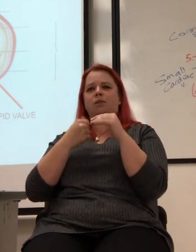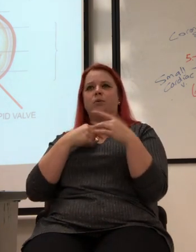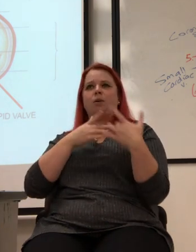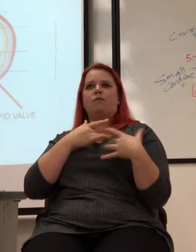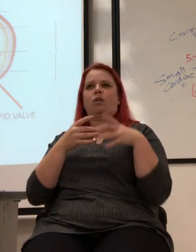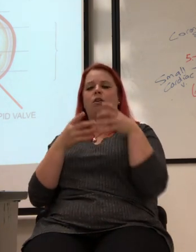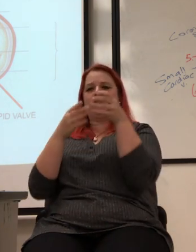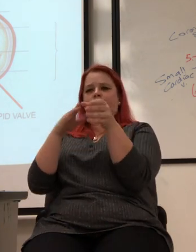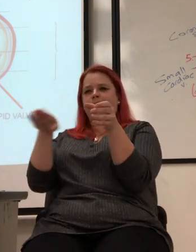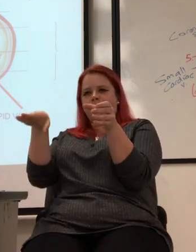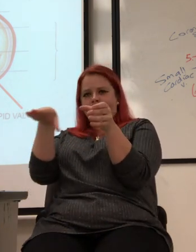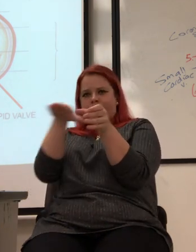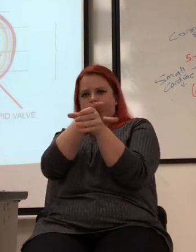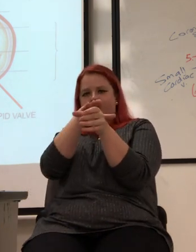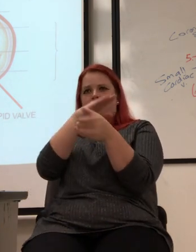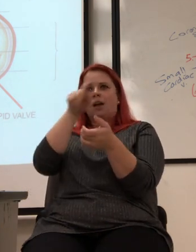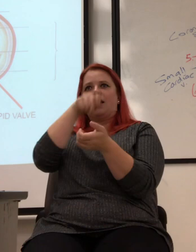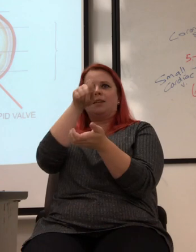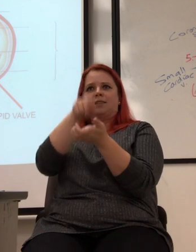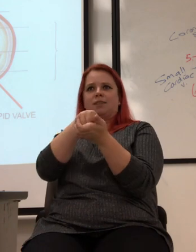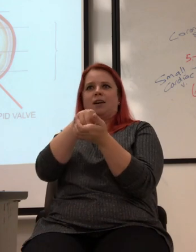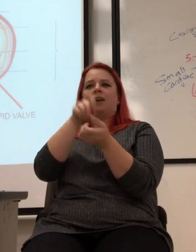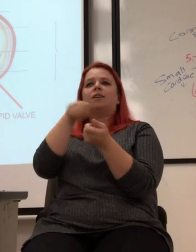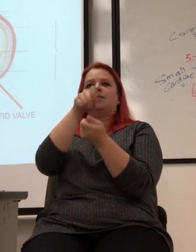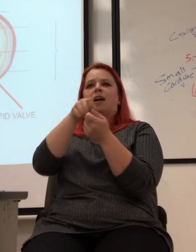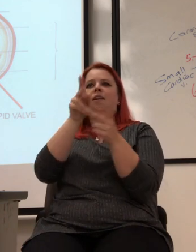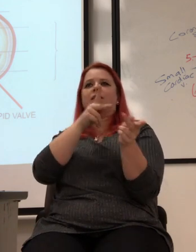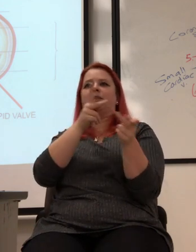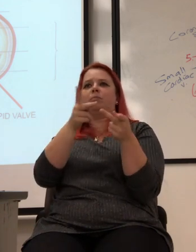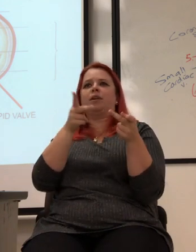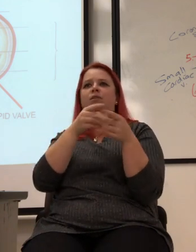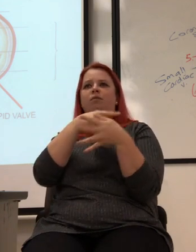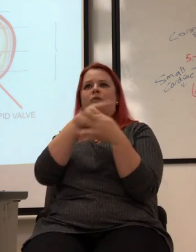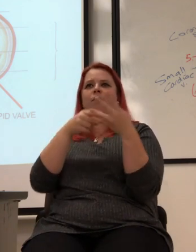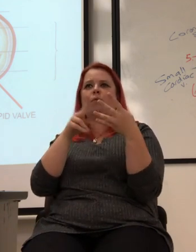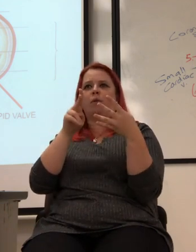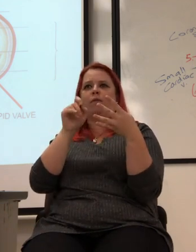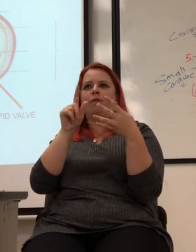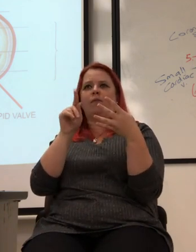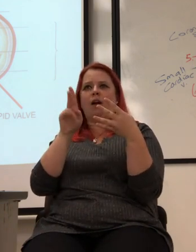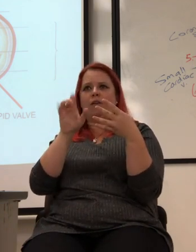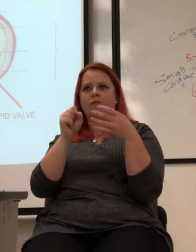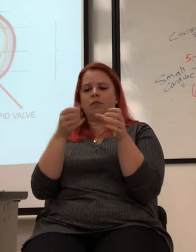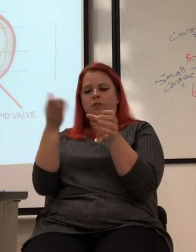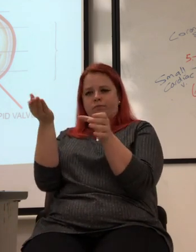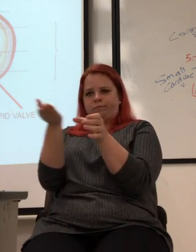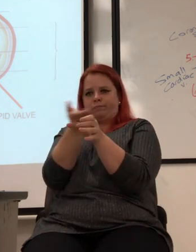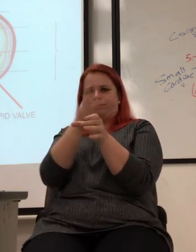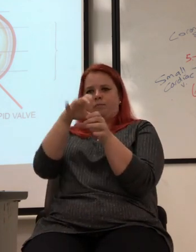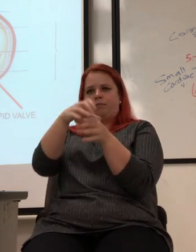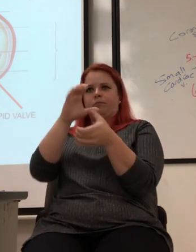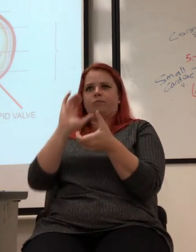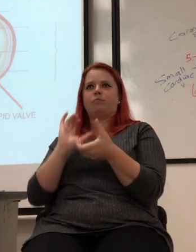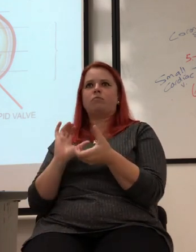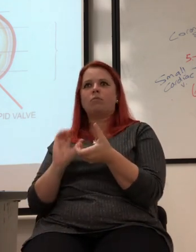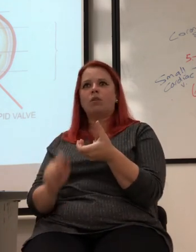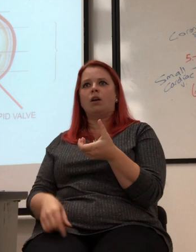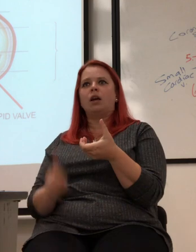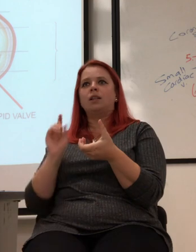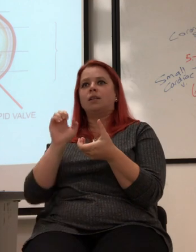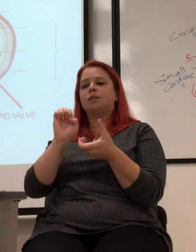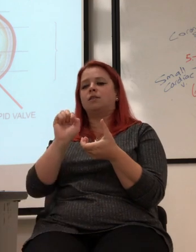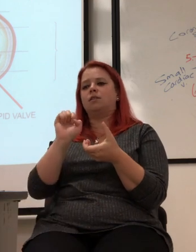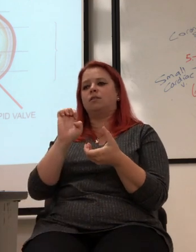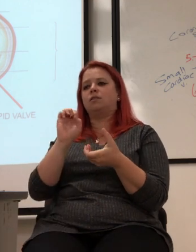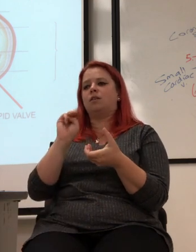exact plane of where the four heart valves are. So These are the semilunar valves. Well, I have